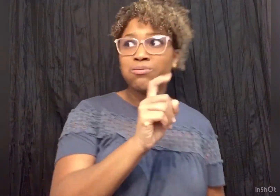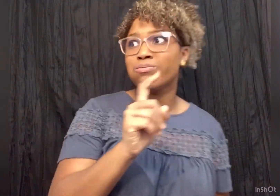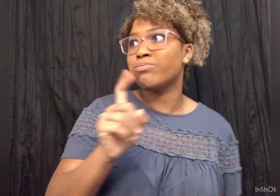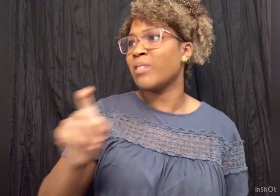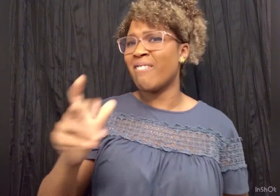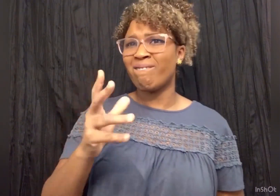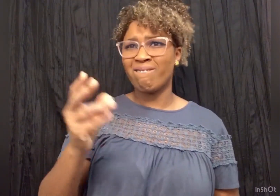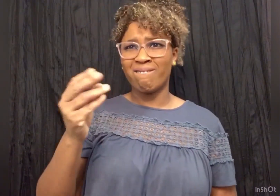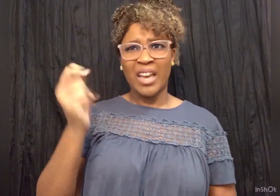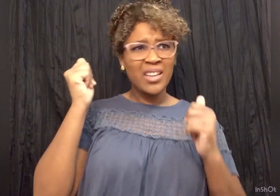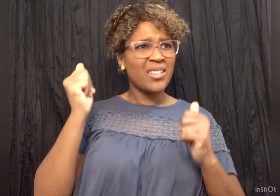response.